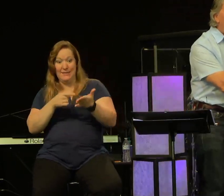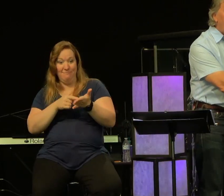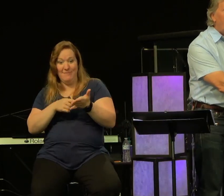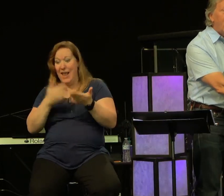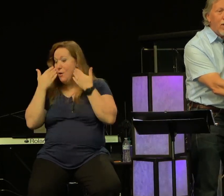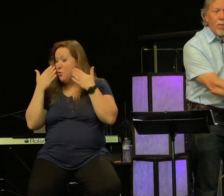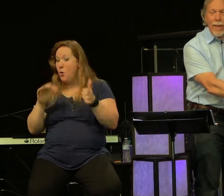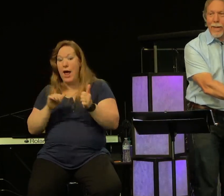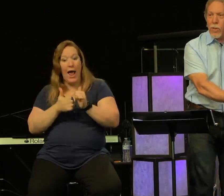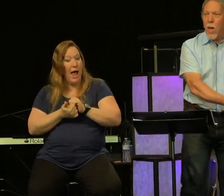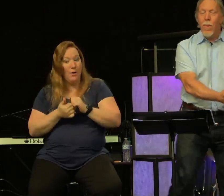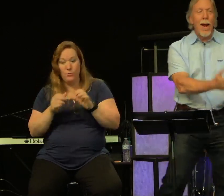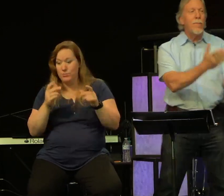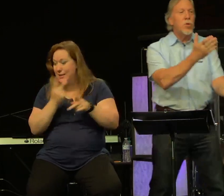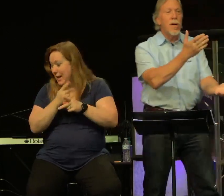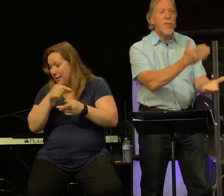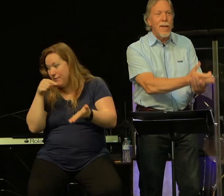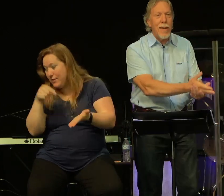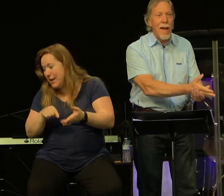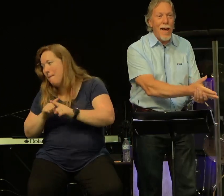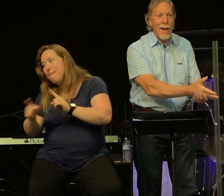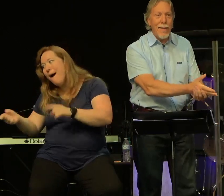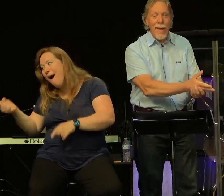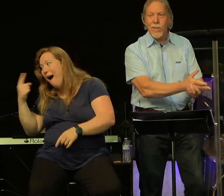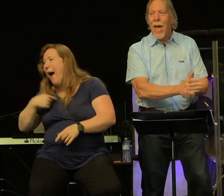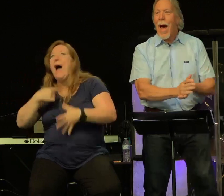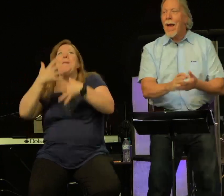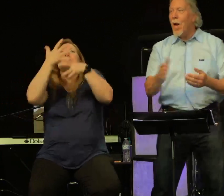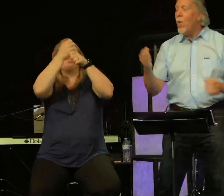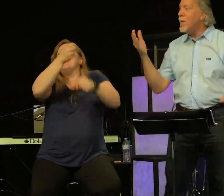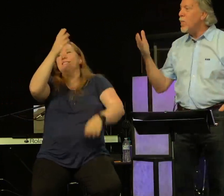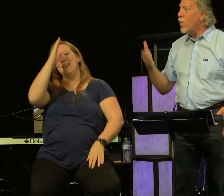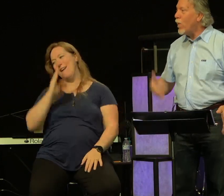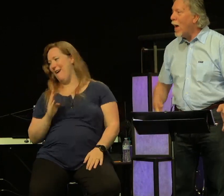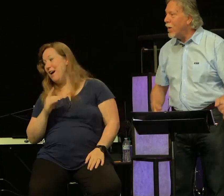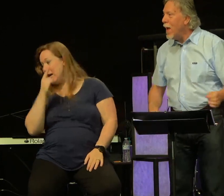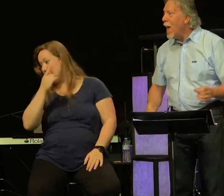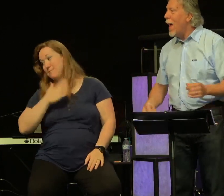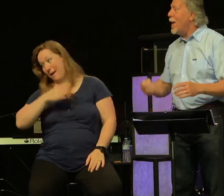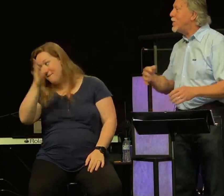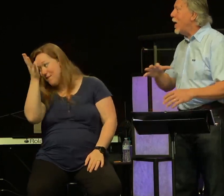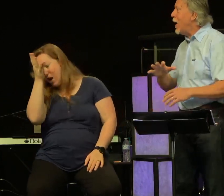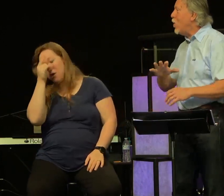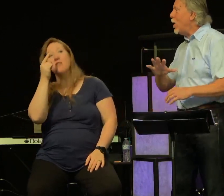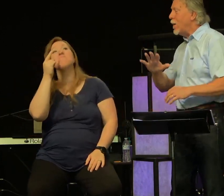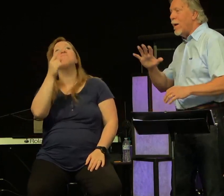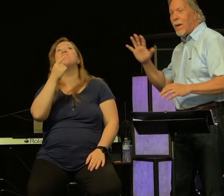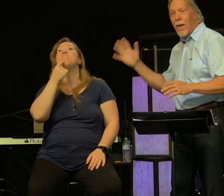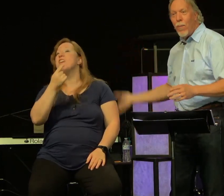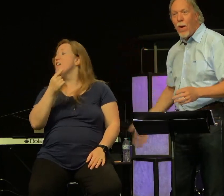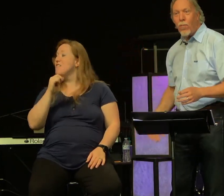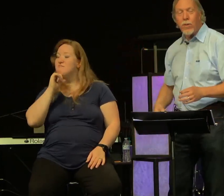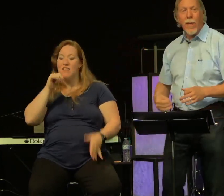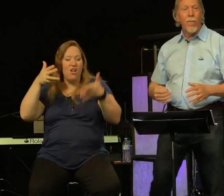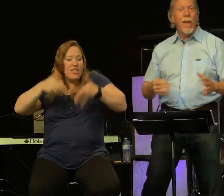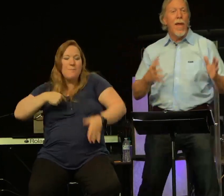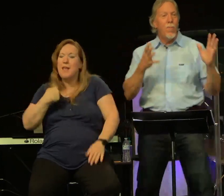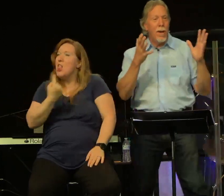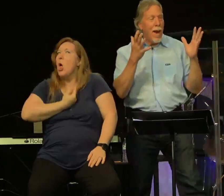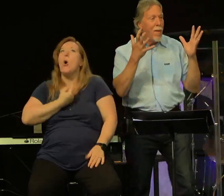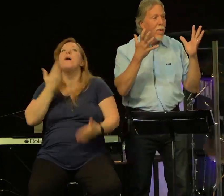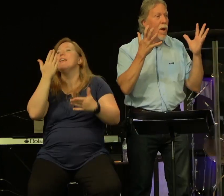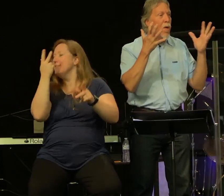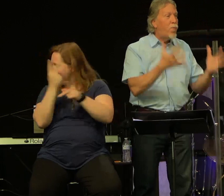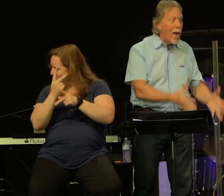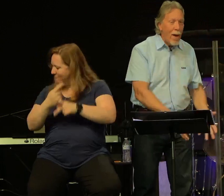know how we're going to deal with this, but I'm trusting God in this. I know He's my Father and He said He wouldn't leave me or forsake me. He